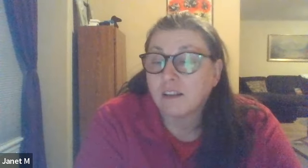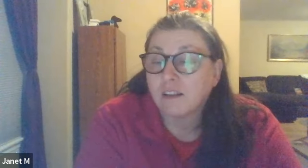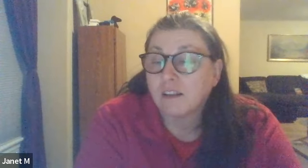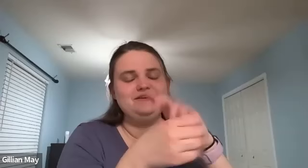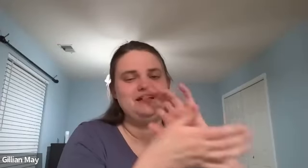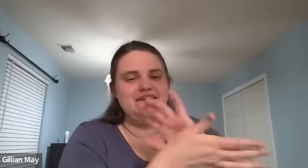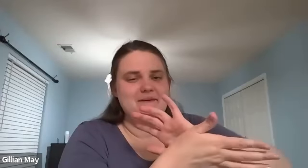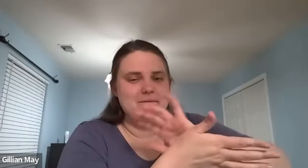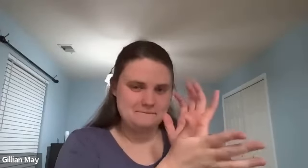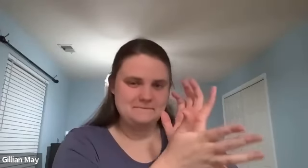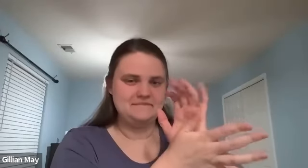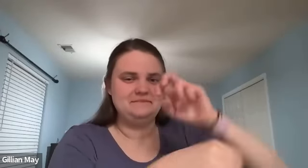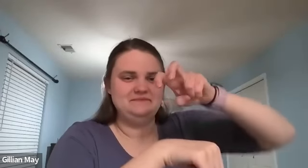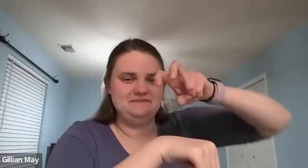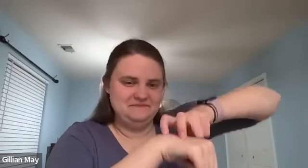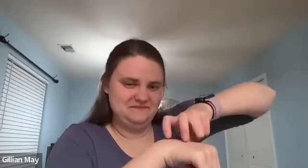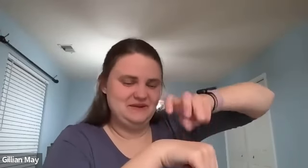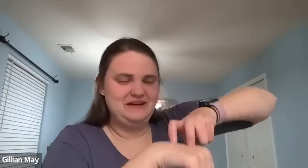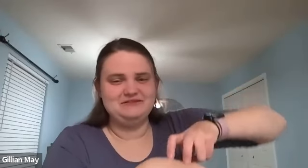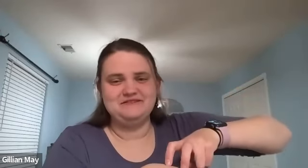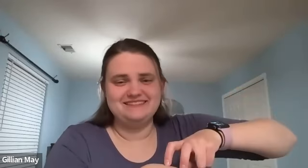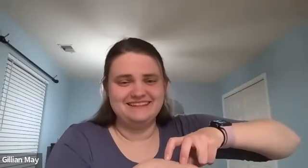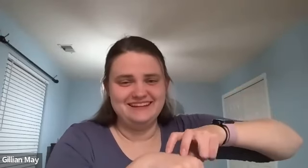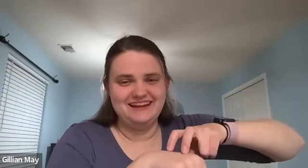I'll give you a hint. Well, I don't know if that's a hint. Like-